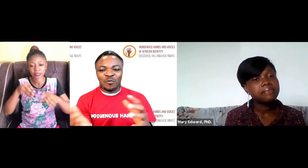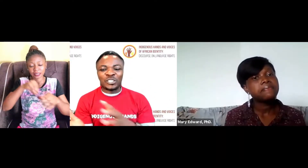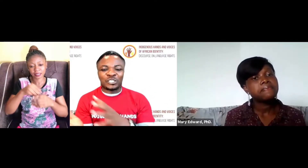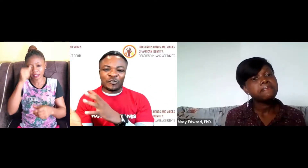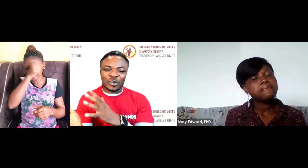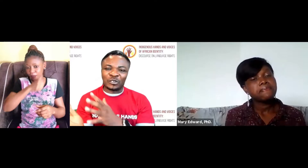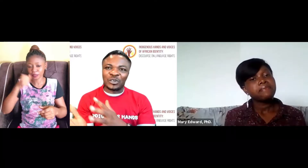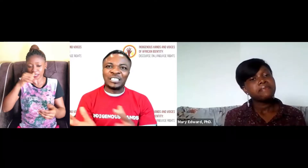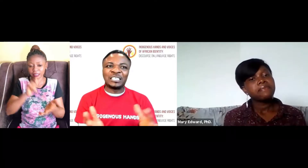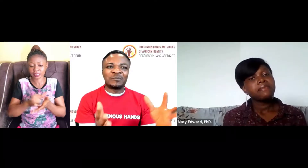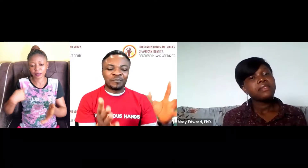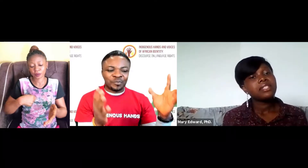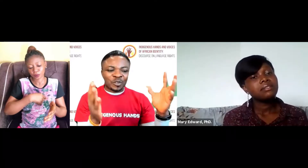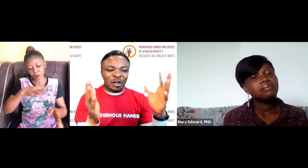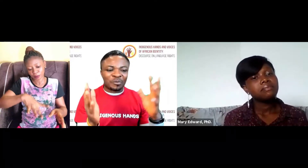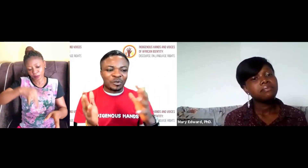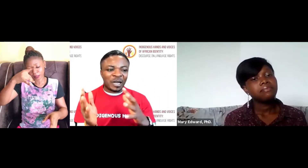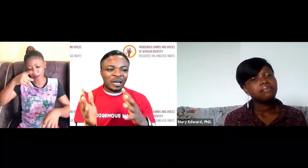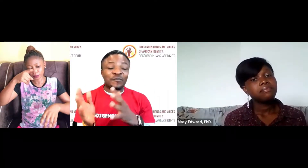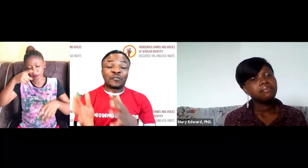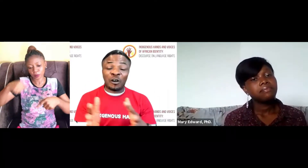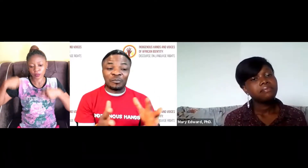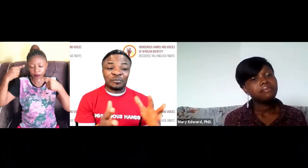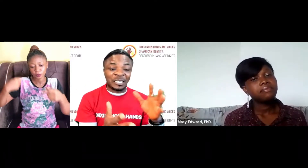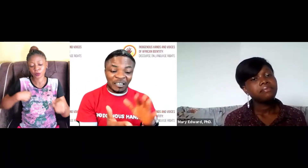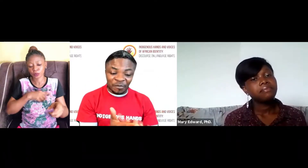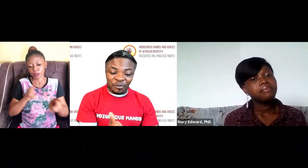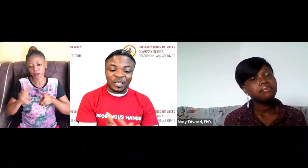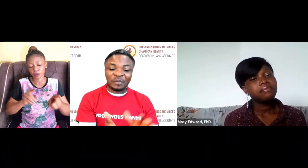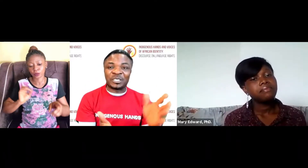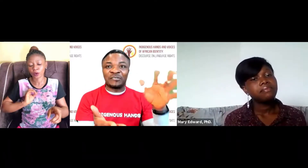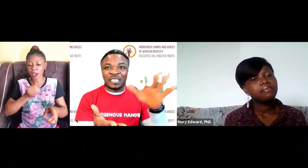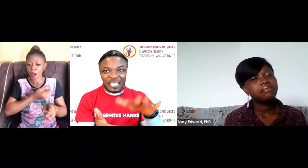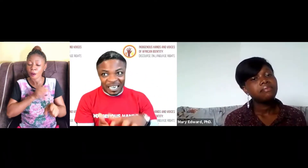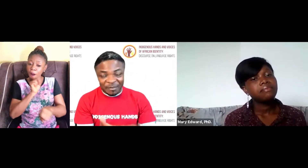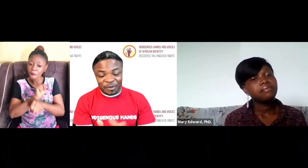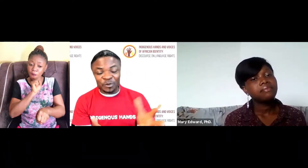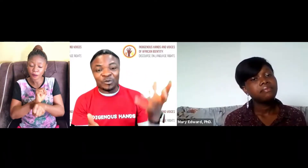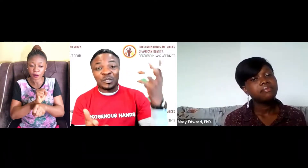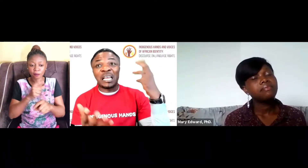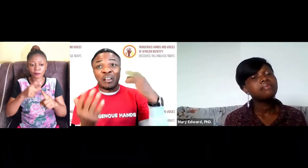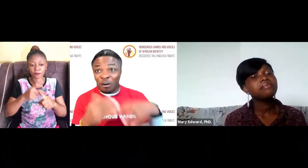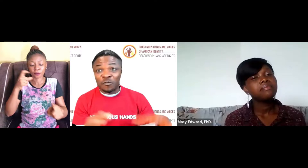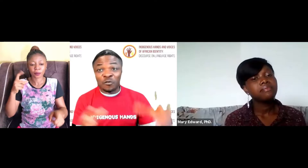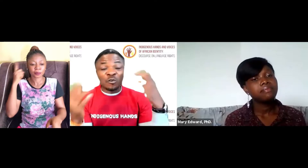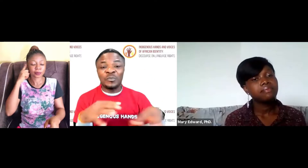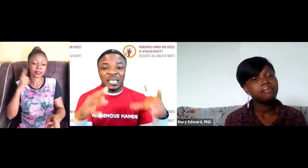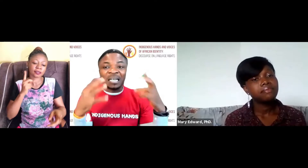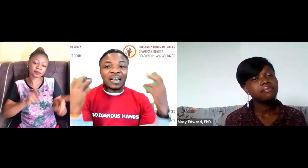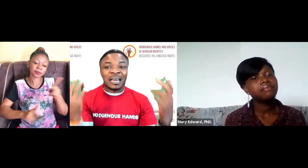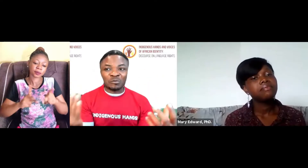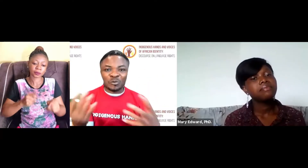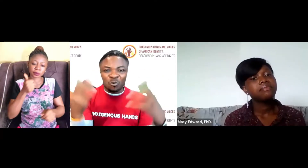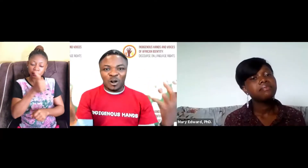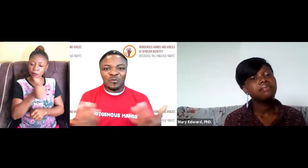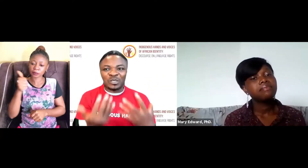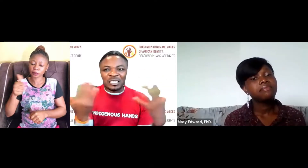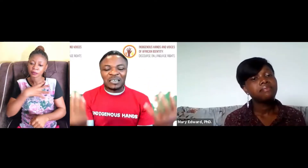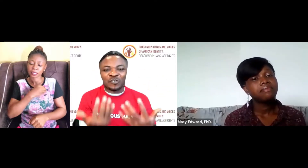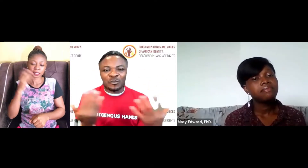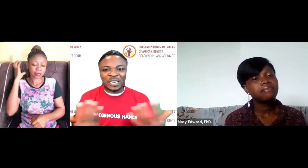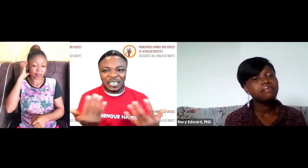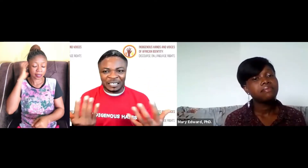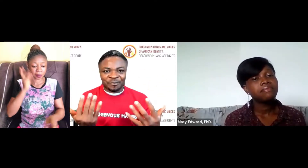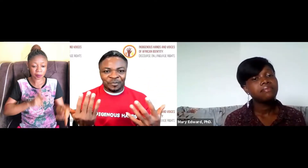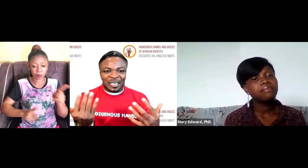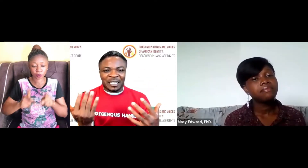work, which of course ranges up to from the deaf people themselves, the hearing people, a lot of whom claim to be working with the